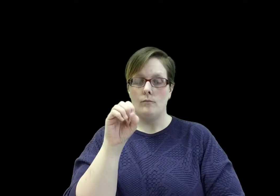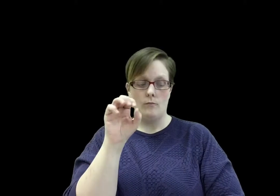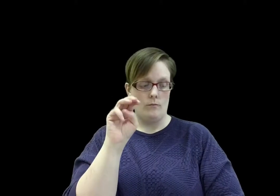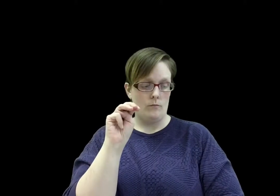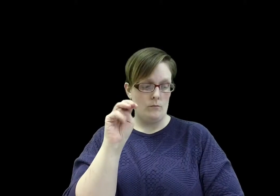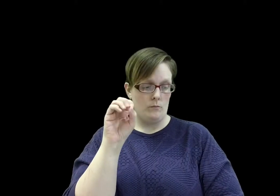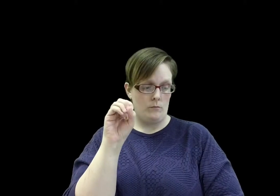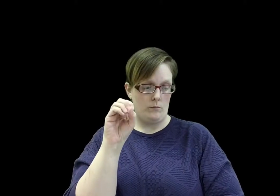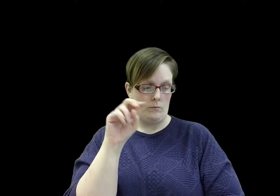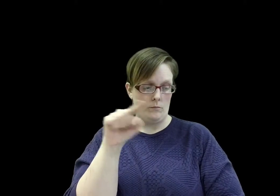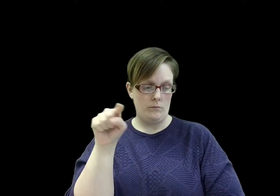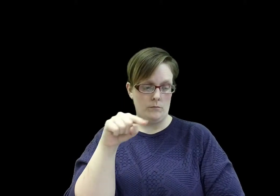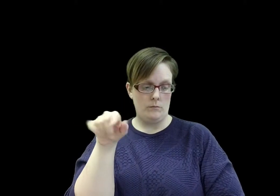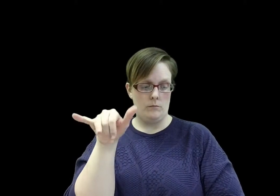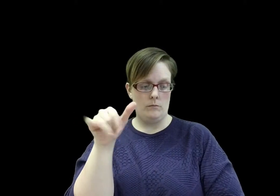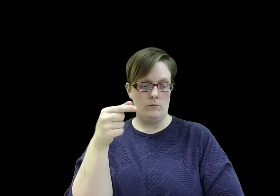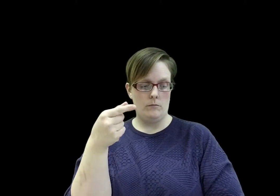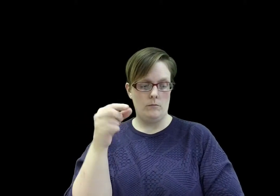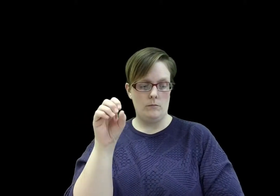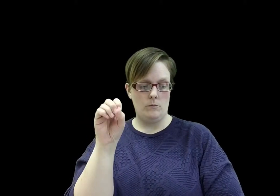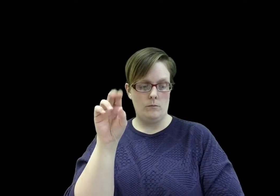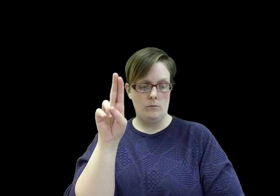So homozygous